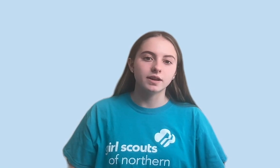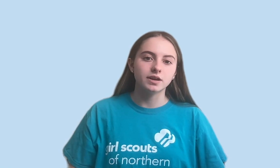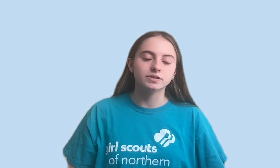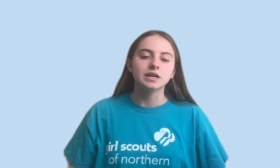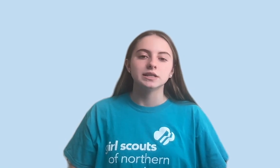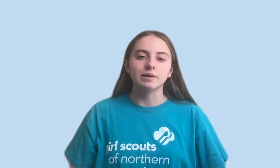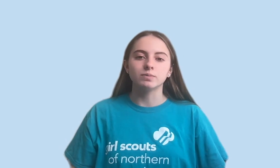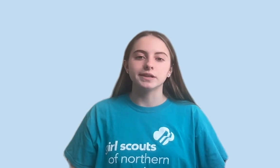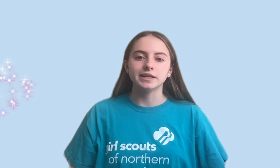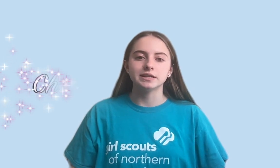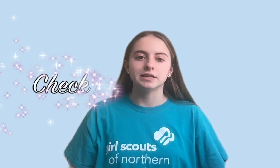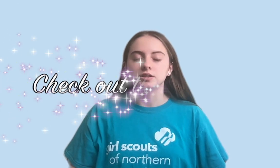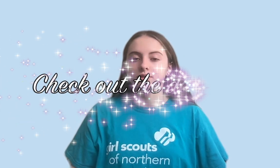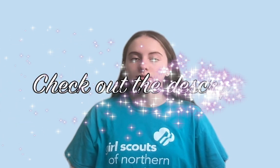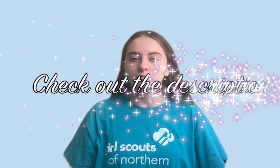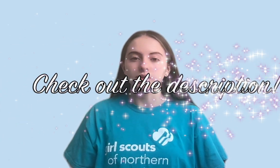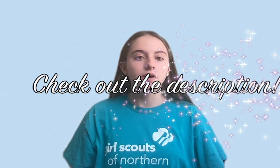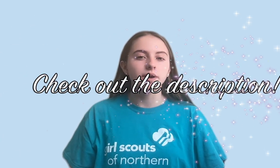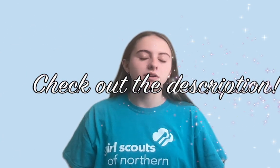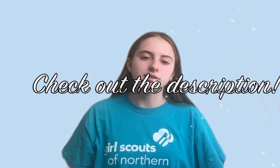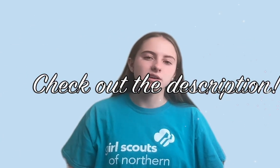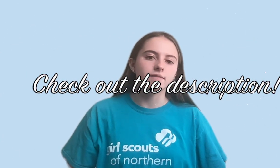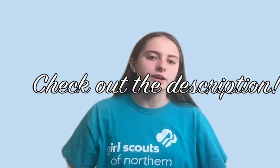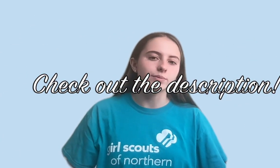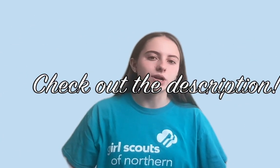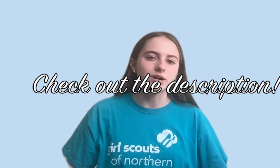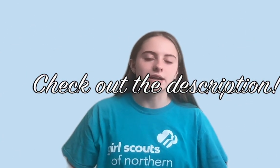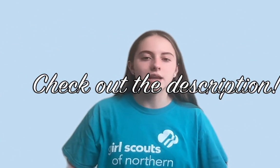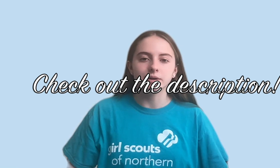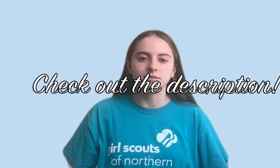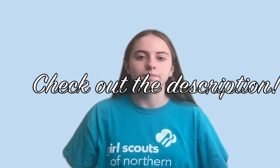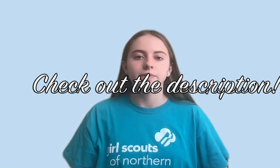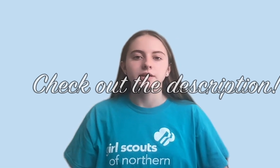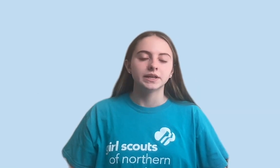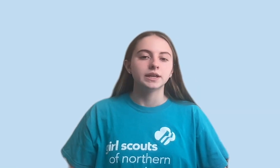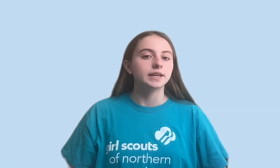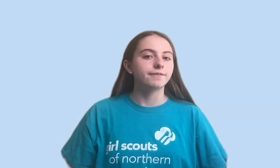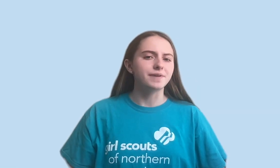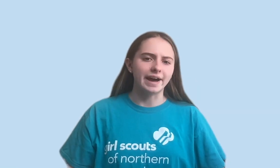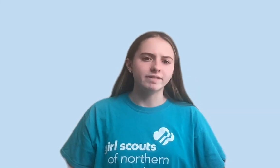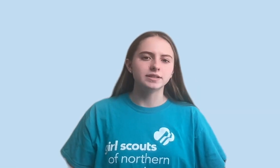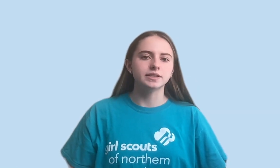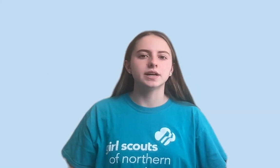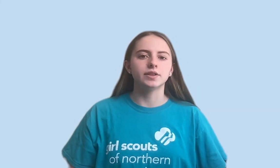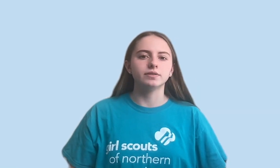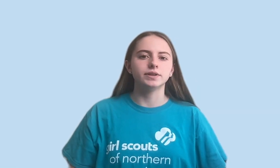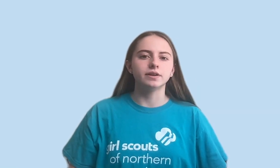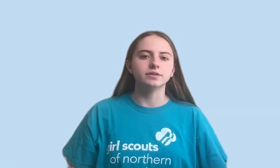videos that will be linked in the description below and also available on Edpuzzle. If you haven't seen the other videos,